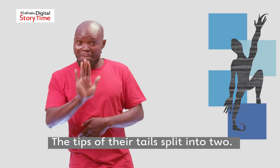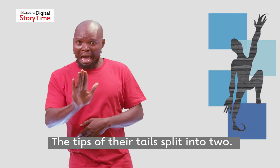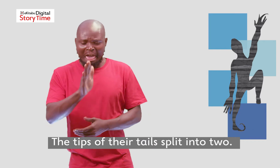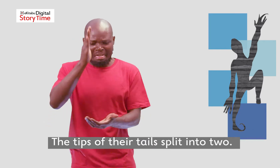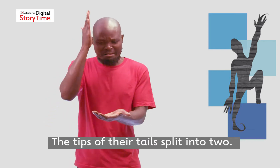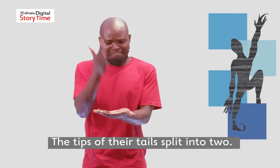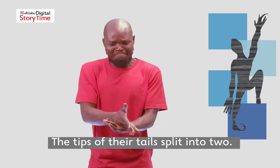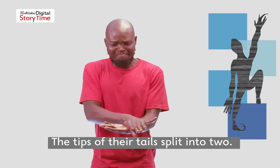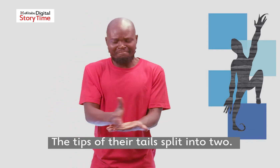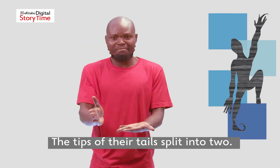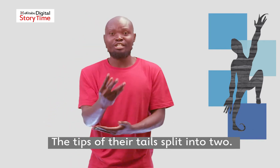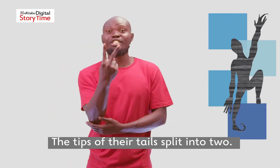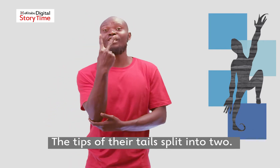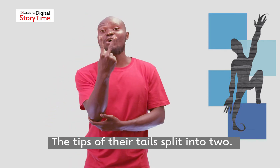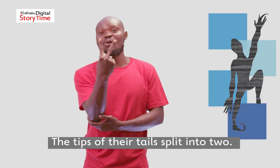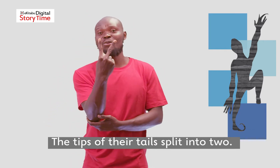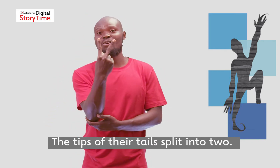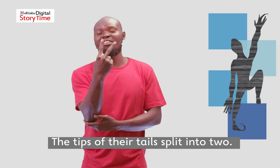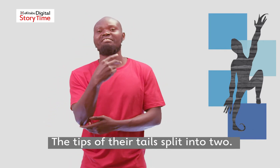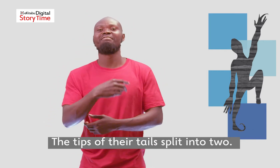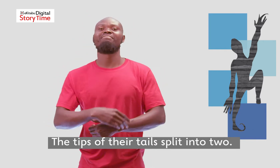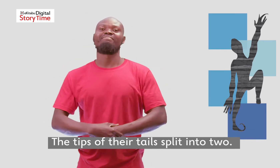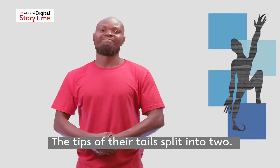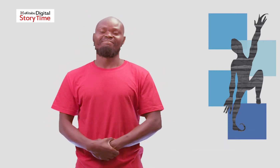The tips of their tails split into two.